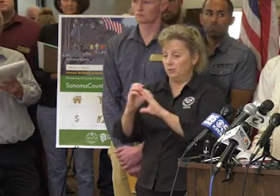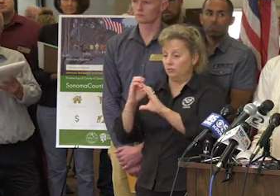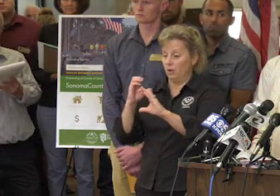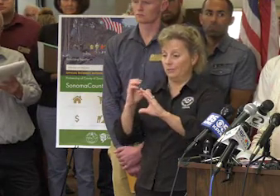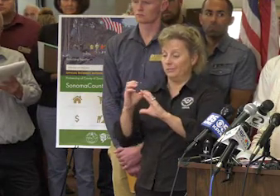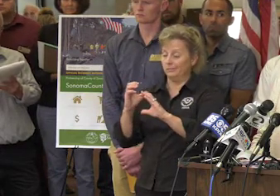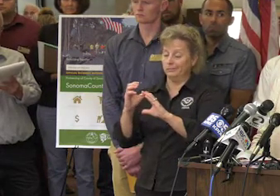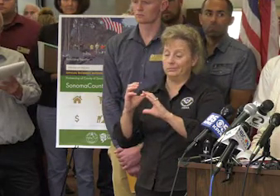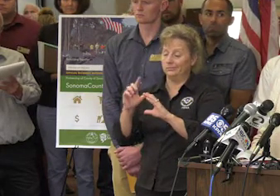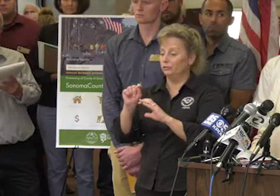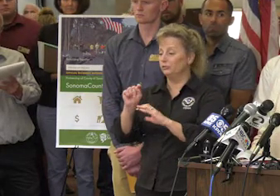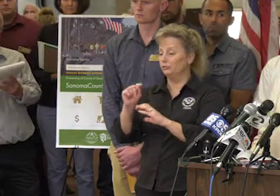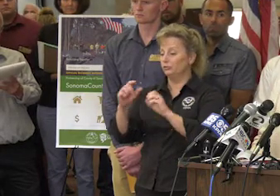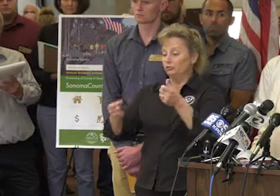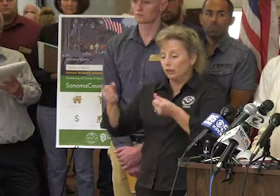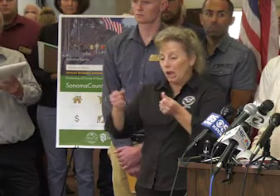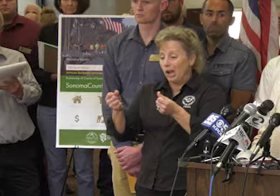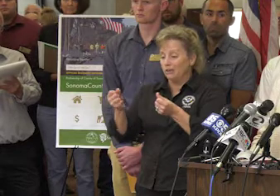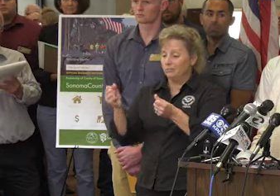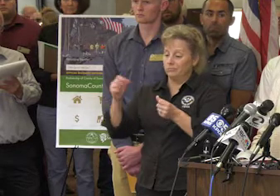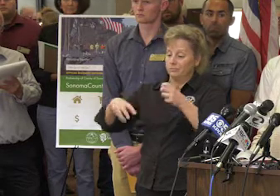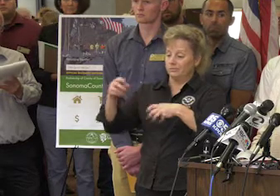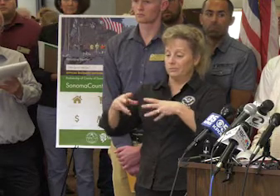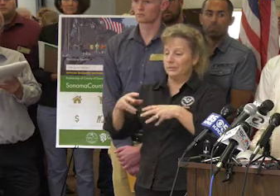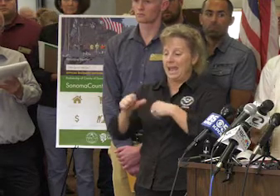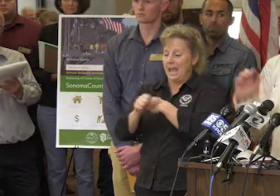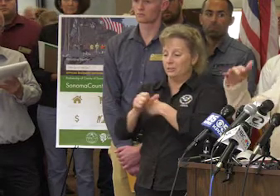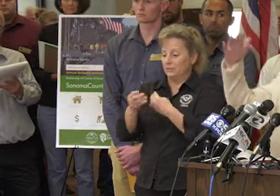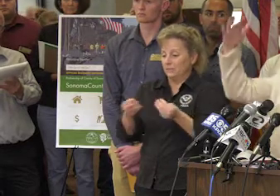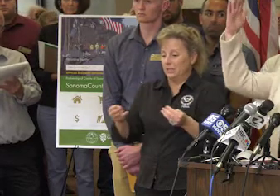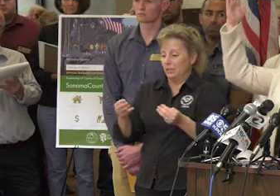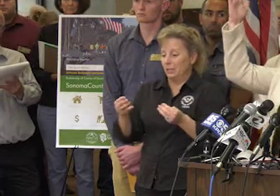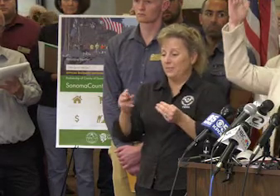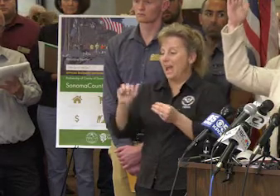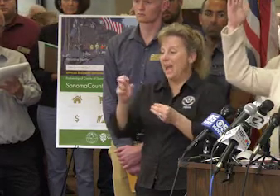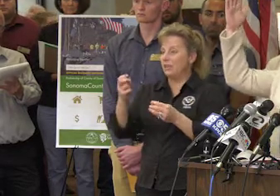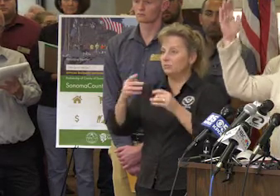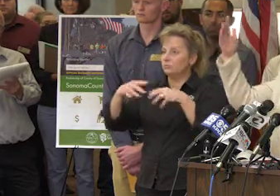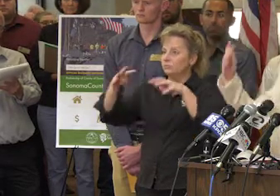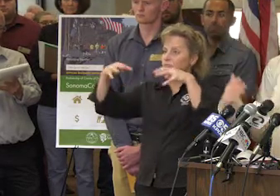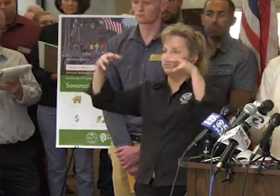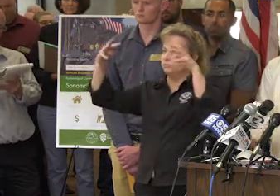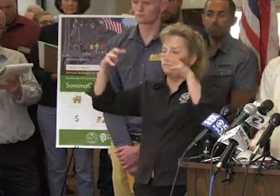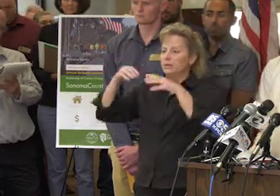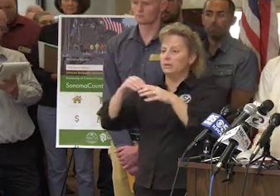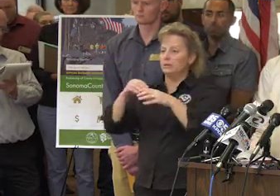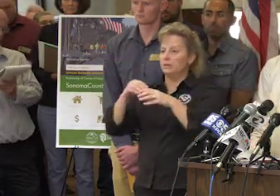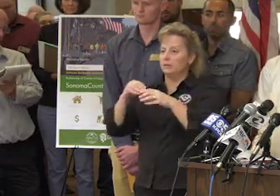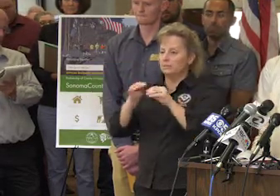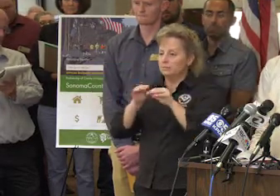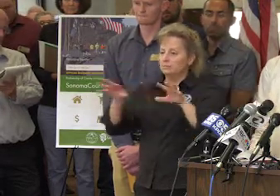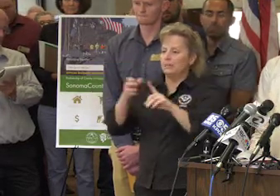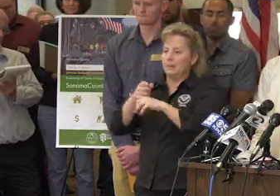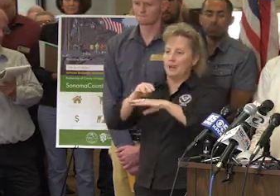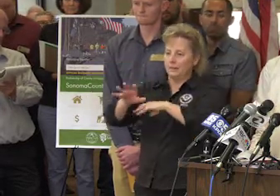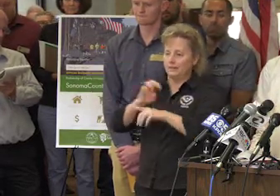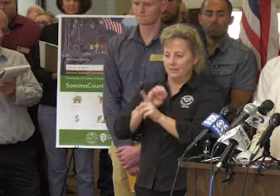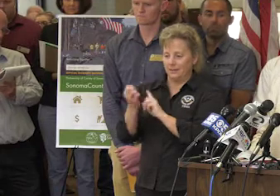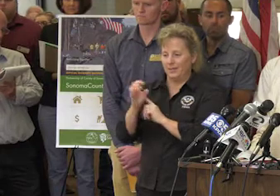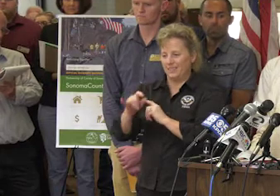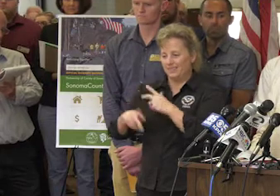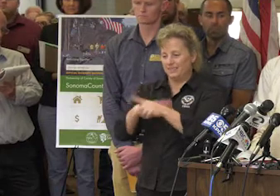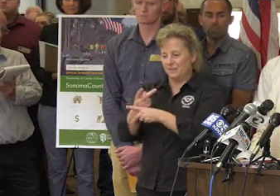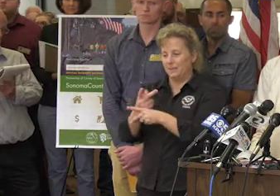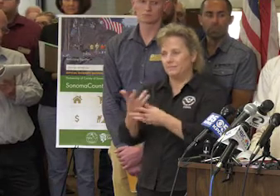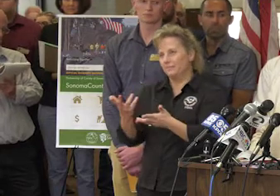and have lots of hazardous material in it and it go down the highway and all the ash be spewing down the highway behind it. So those are the